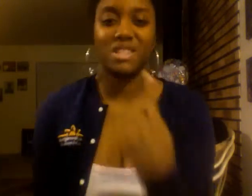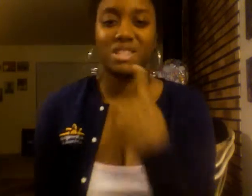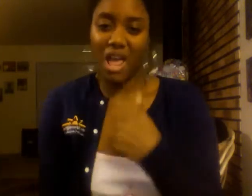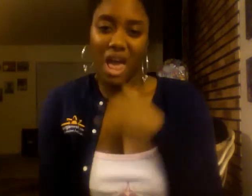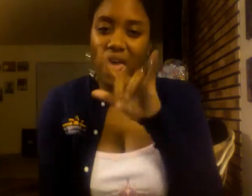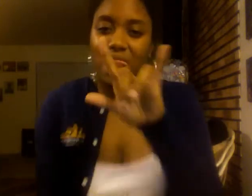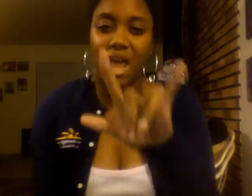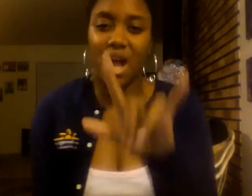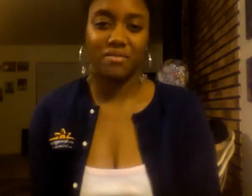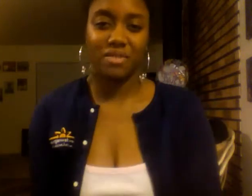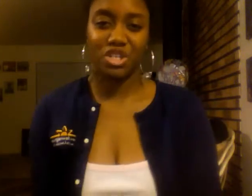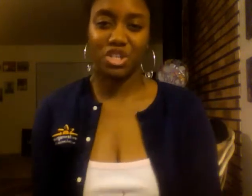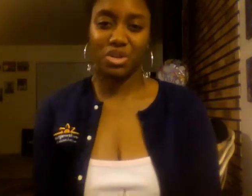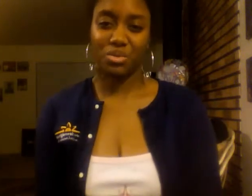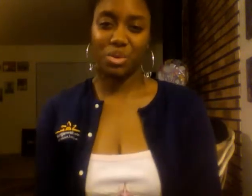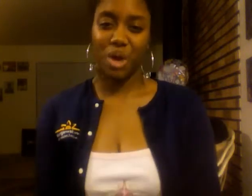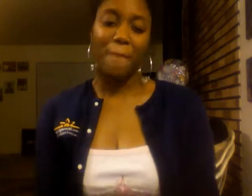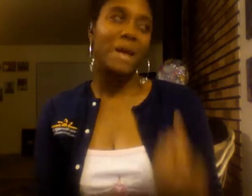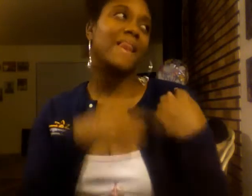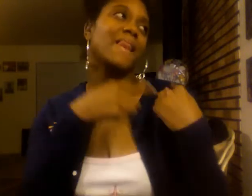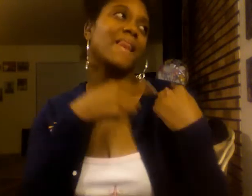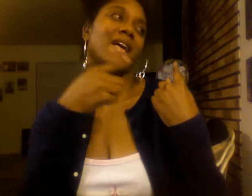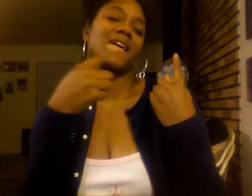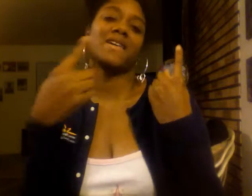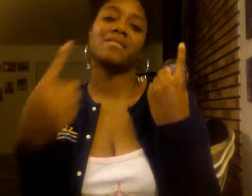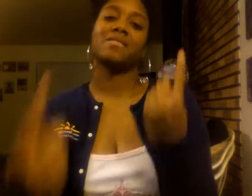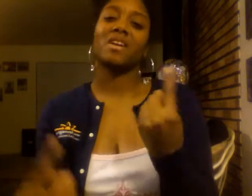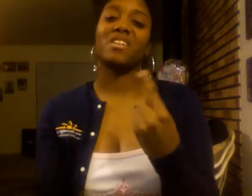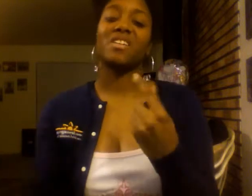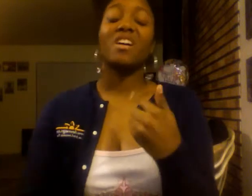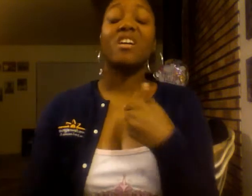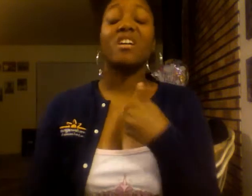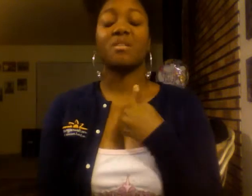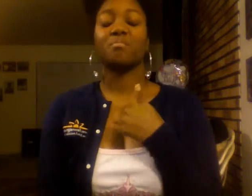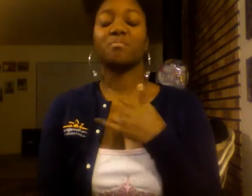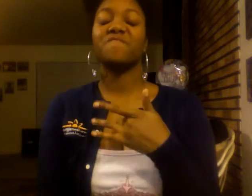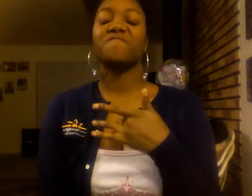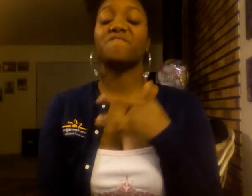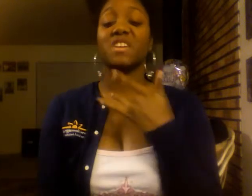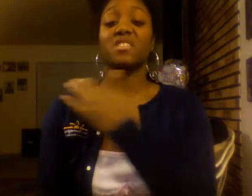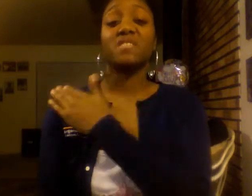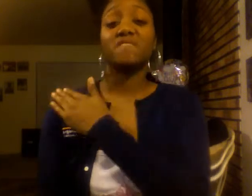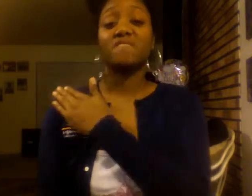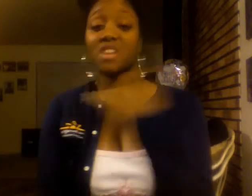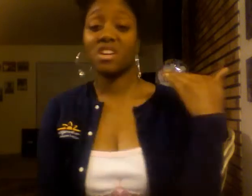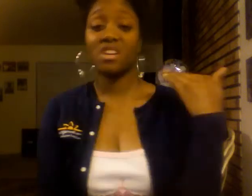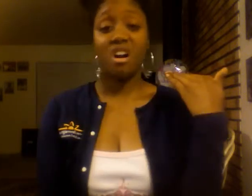say I love you too. And lately I've been feeling, feeling